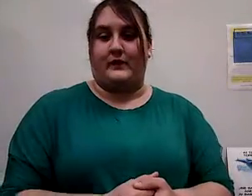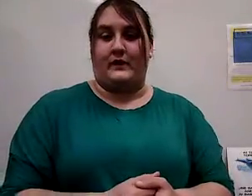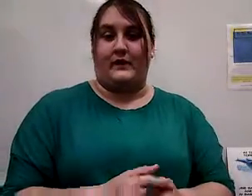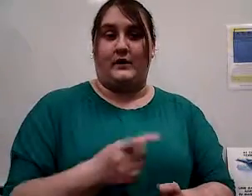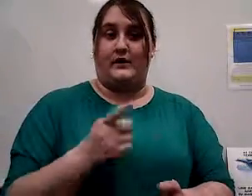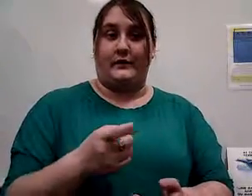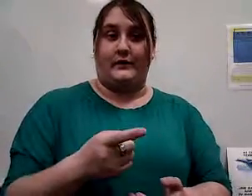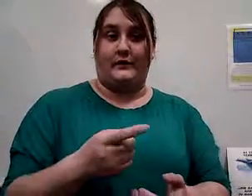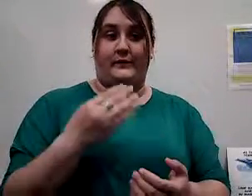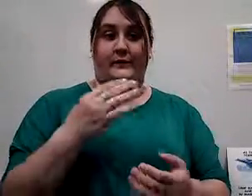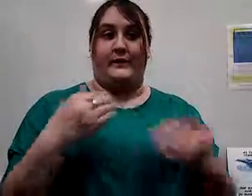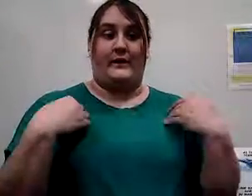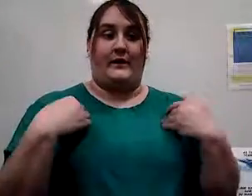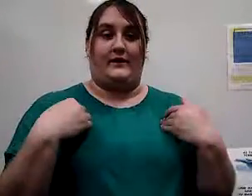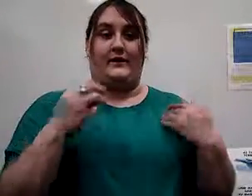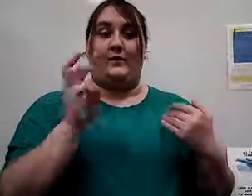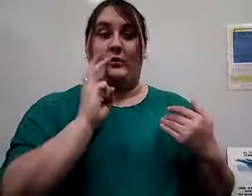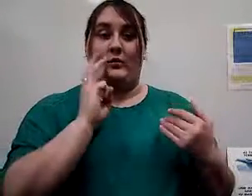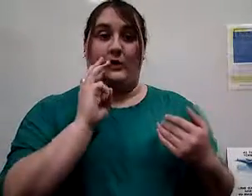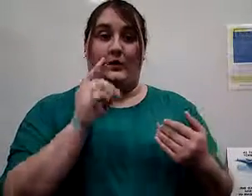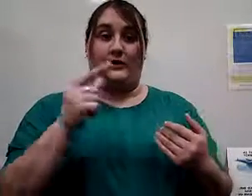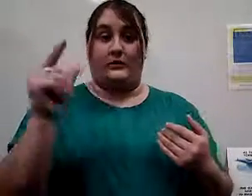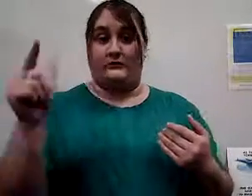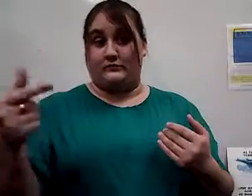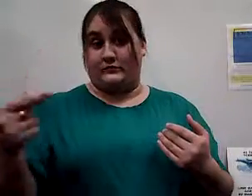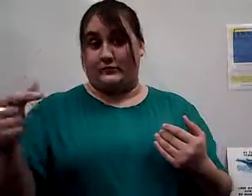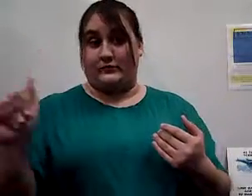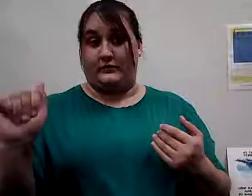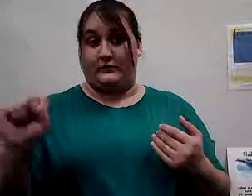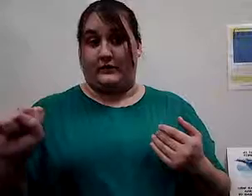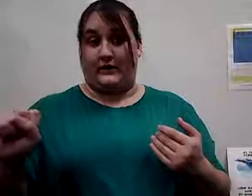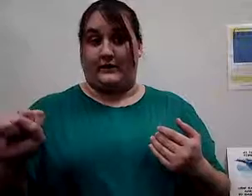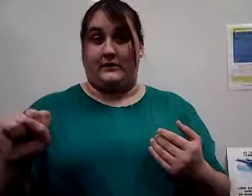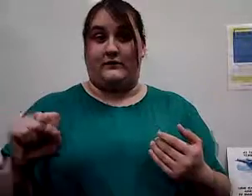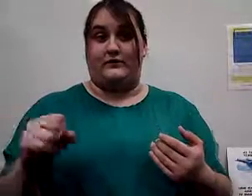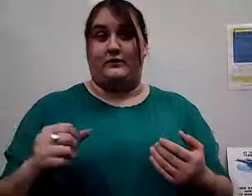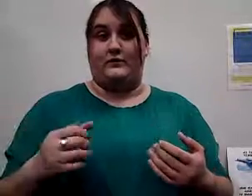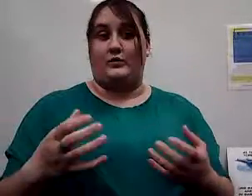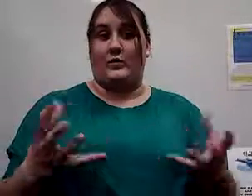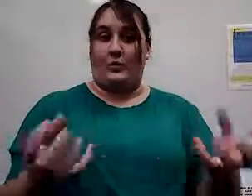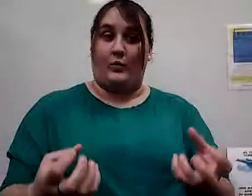like water vapor, and you try to turn that into water as a liquid form, what do you have to do to that water, or that water vapor?